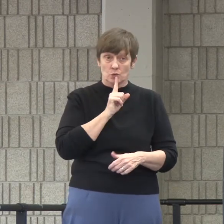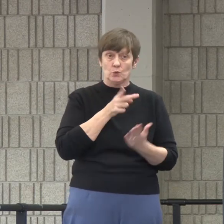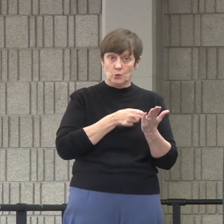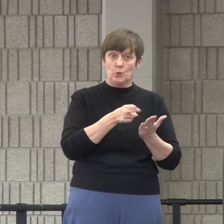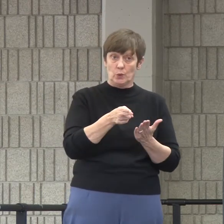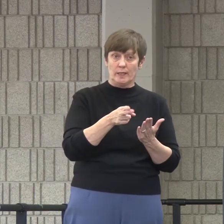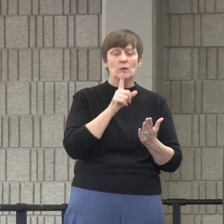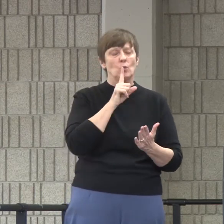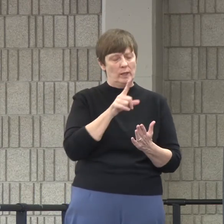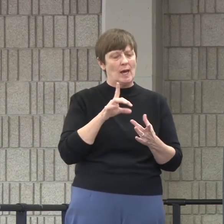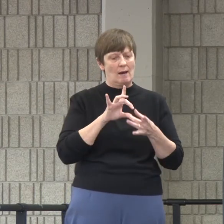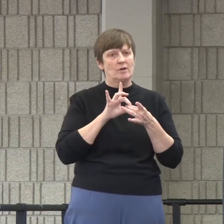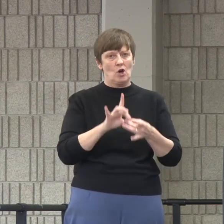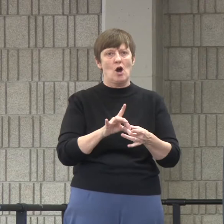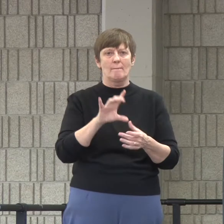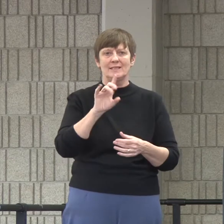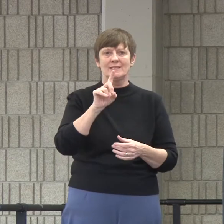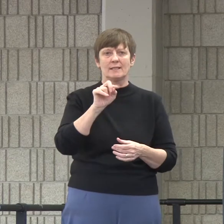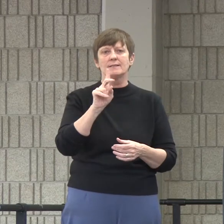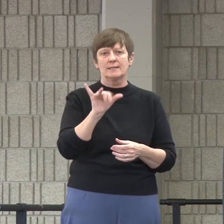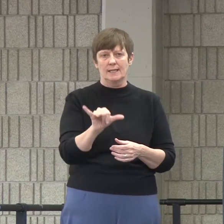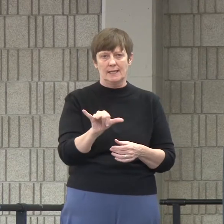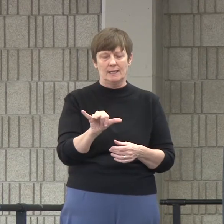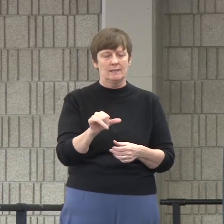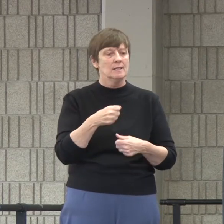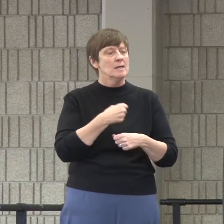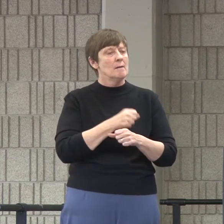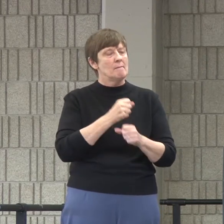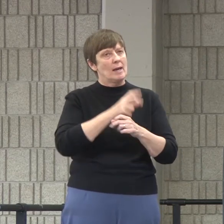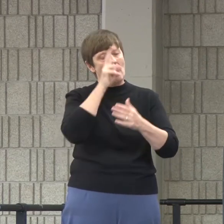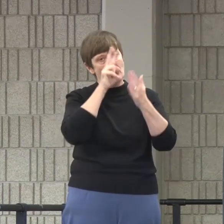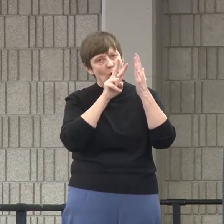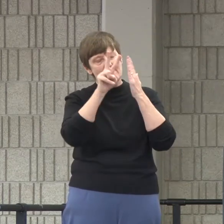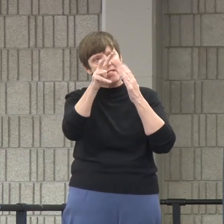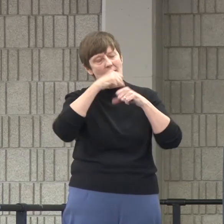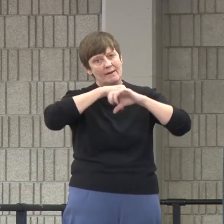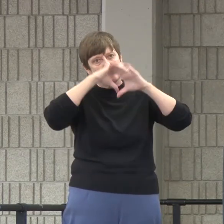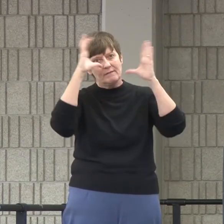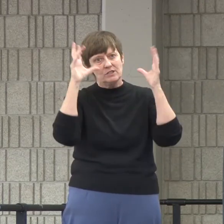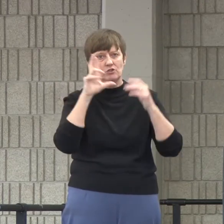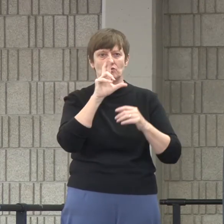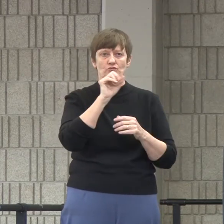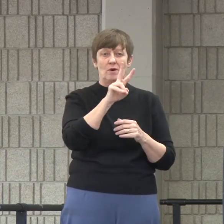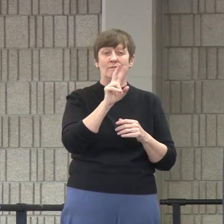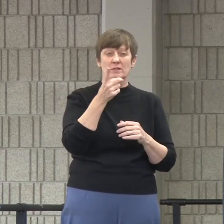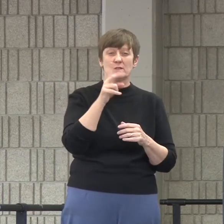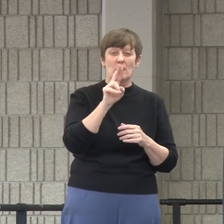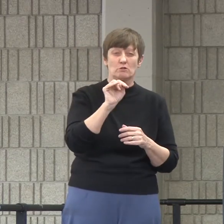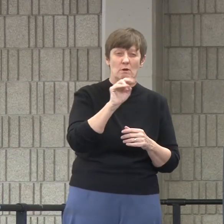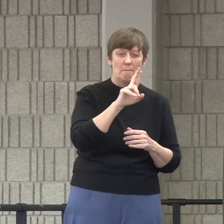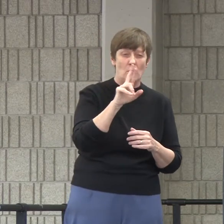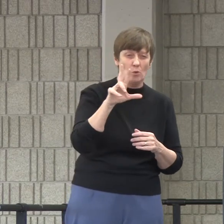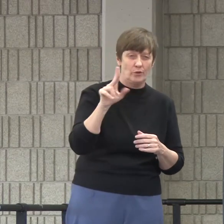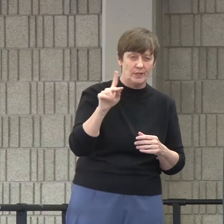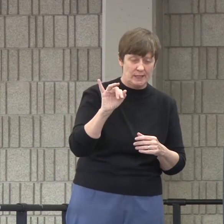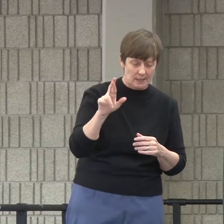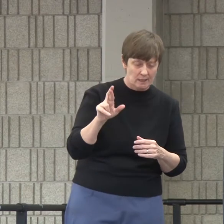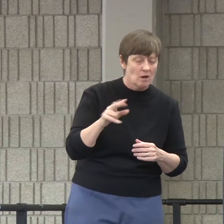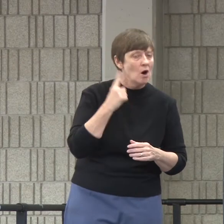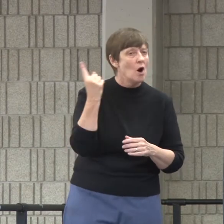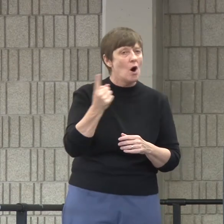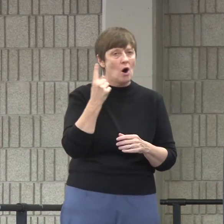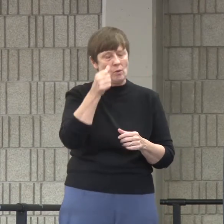share a common destiny. May the prophetic vision of the Reverend Dr. Martin Luther King